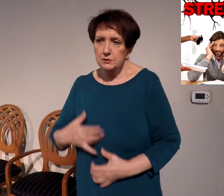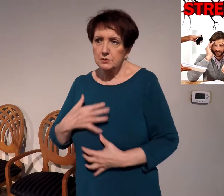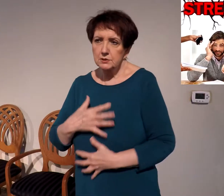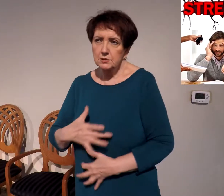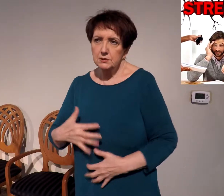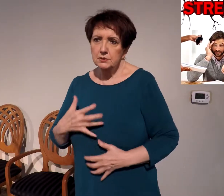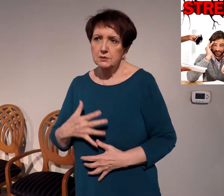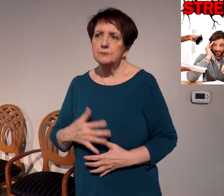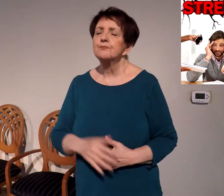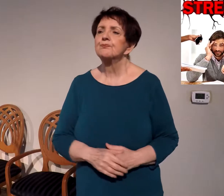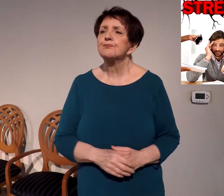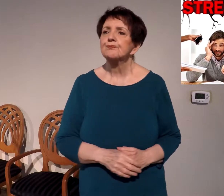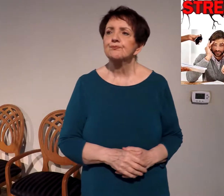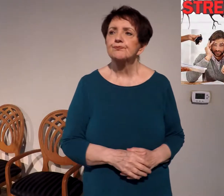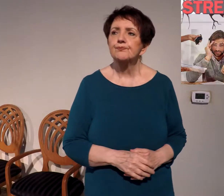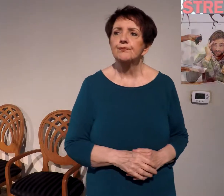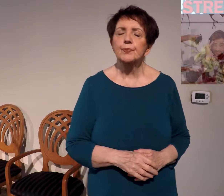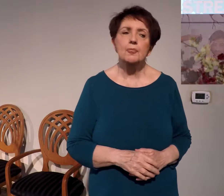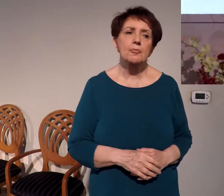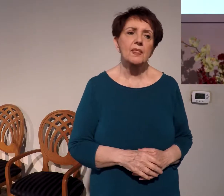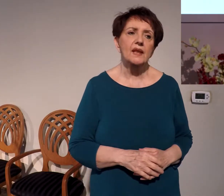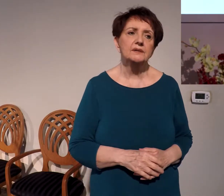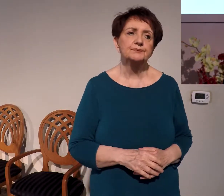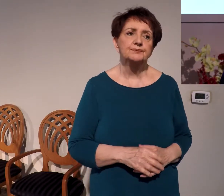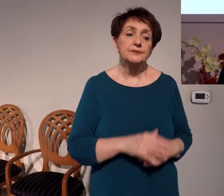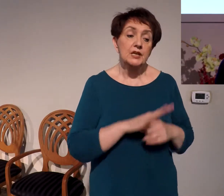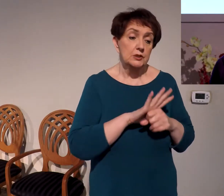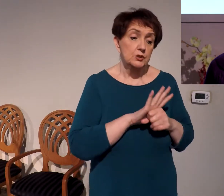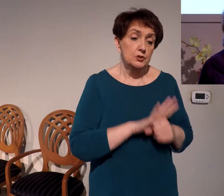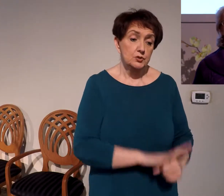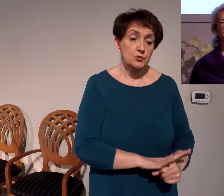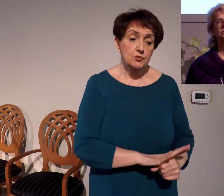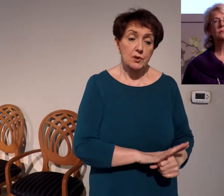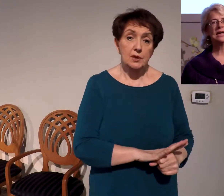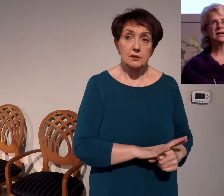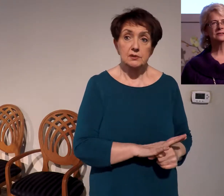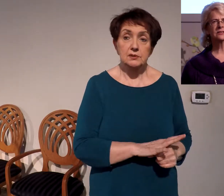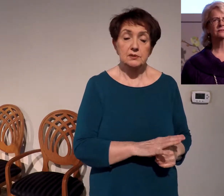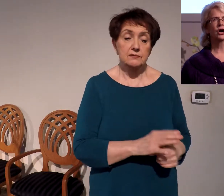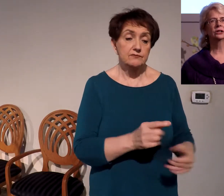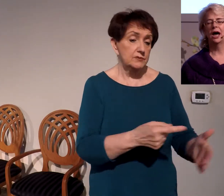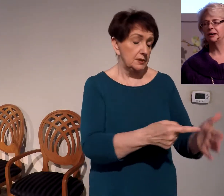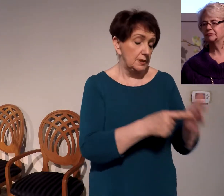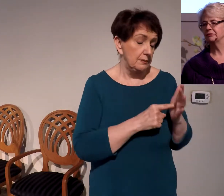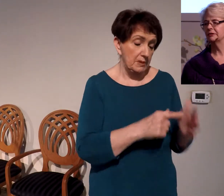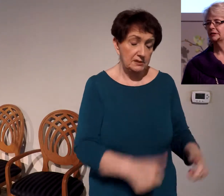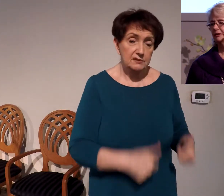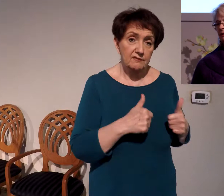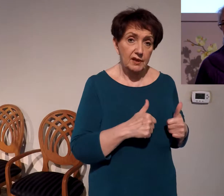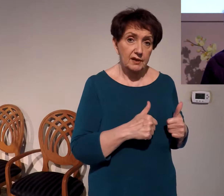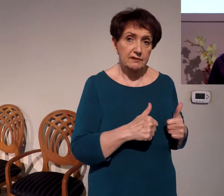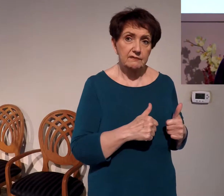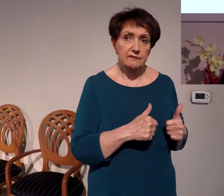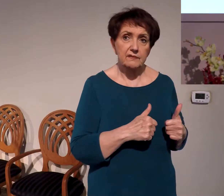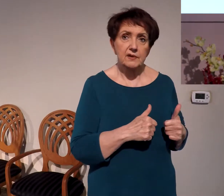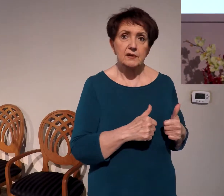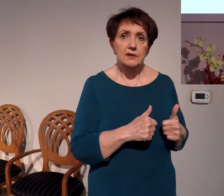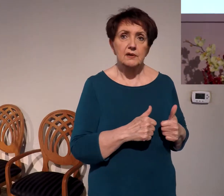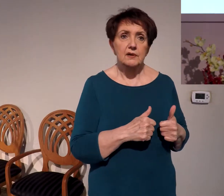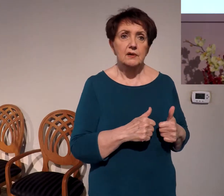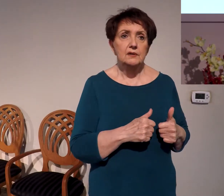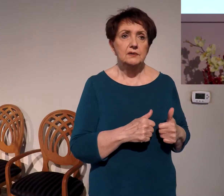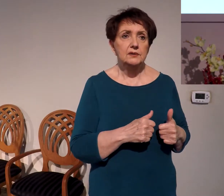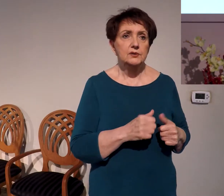Stress and anxiety. The stress of the demands of our life. Right?